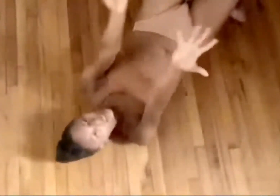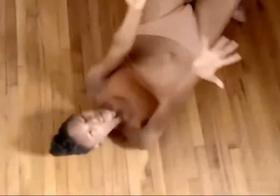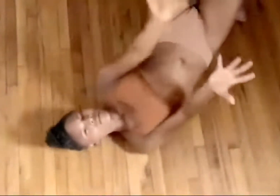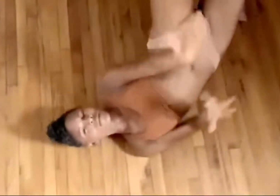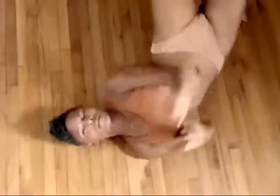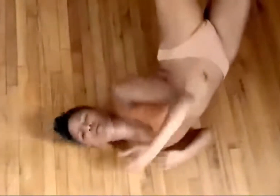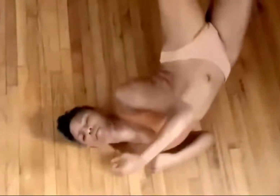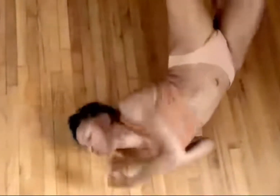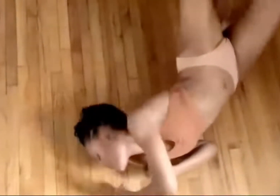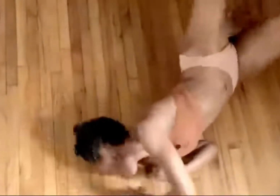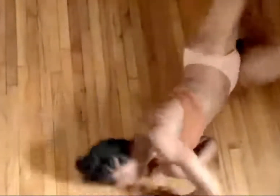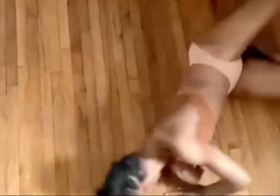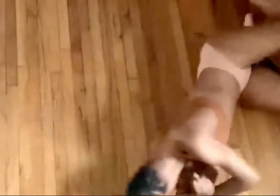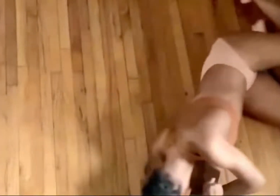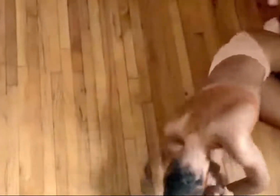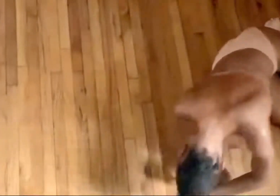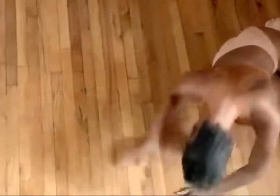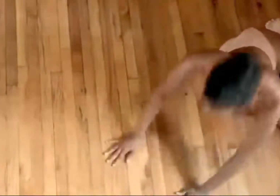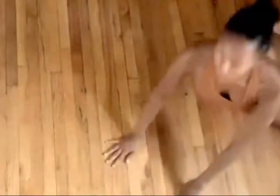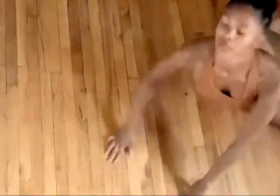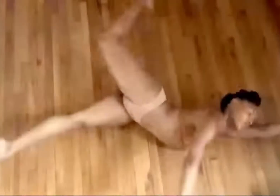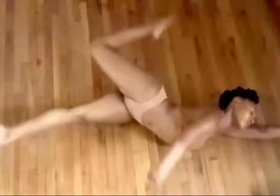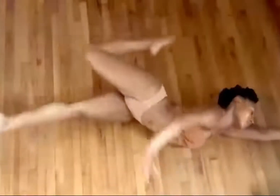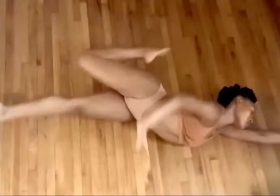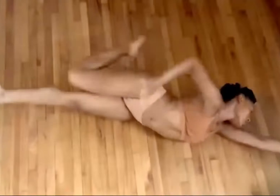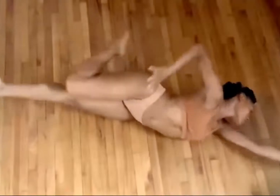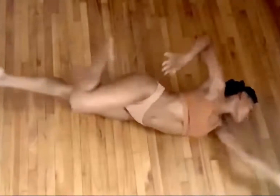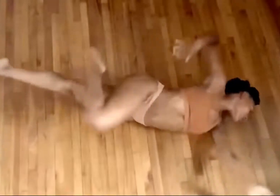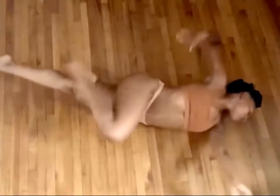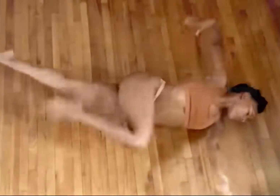clouds. We could have a shade.